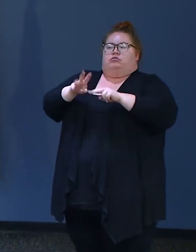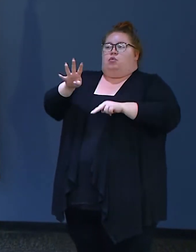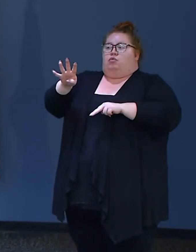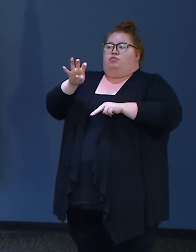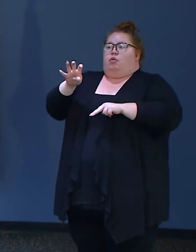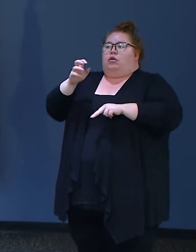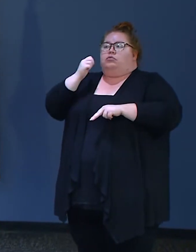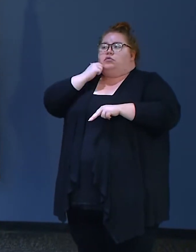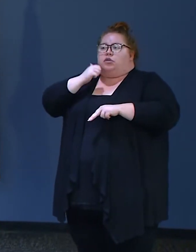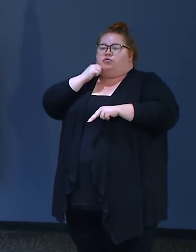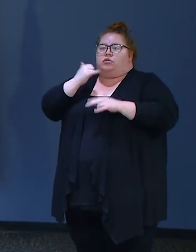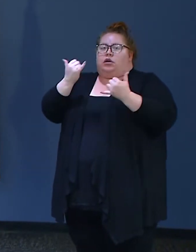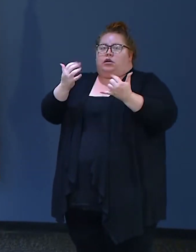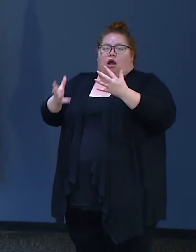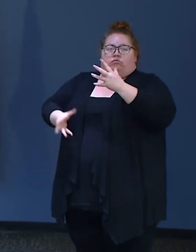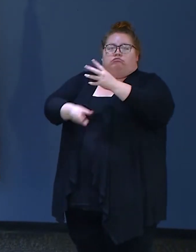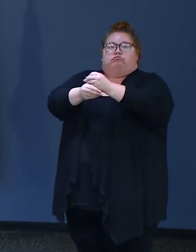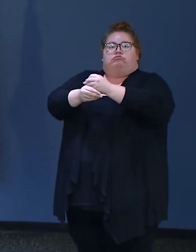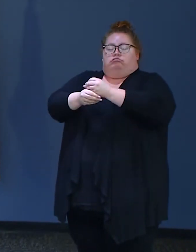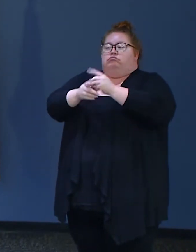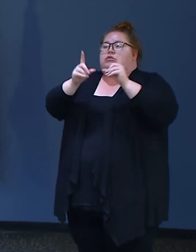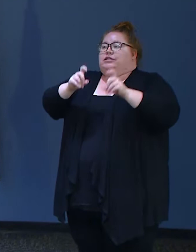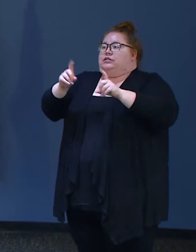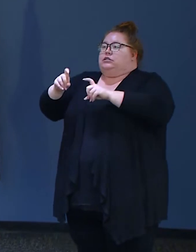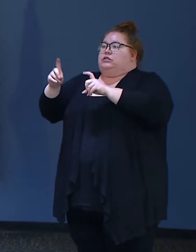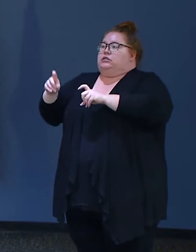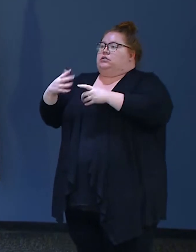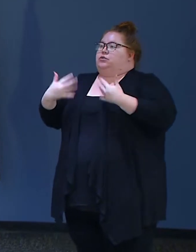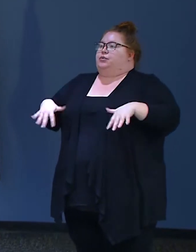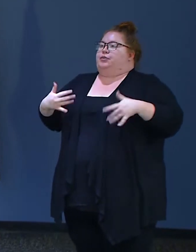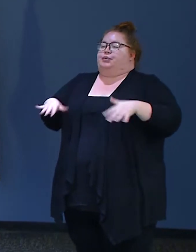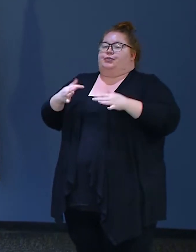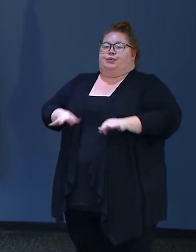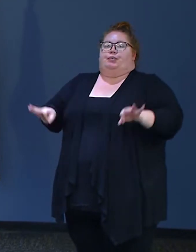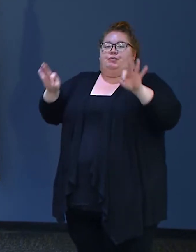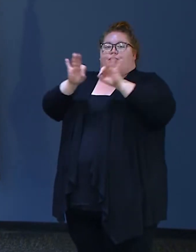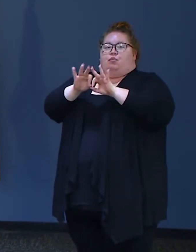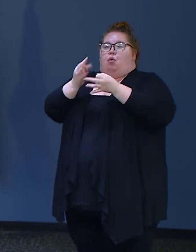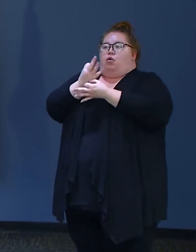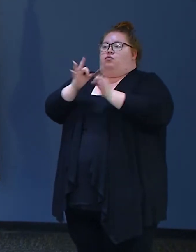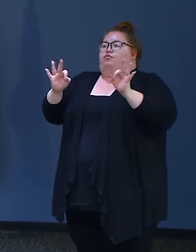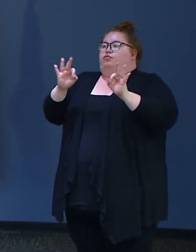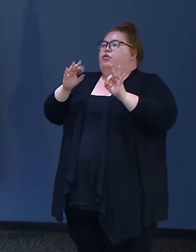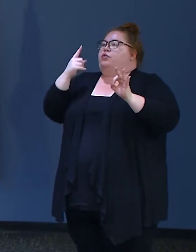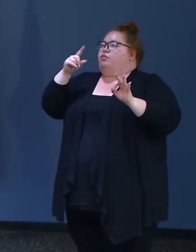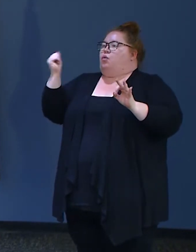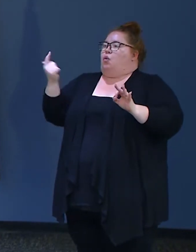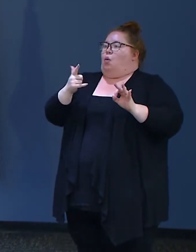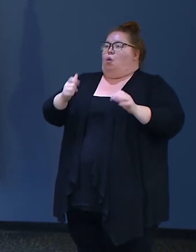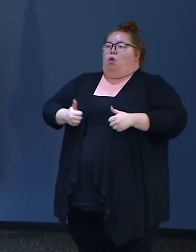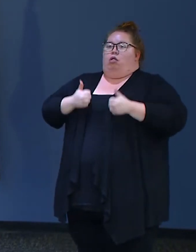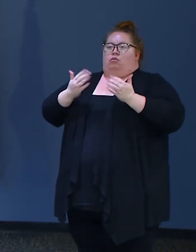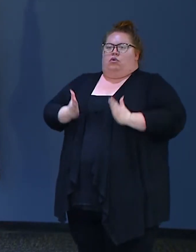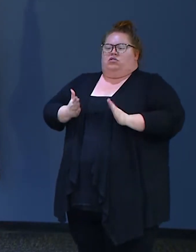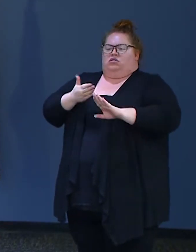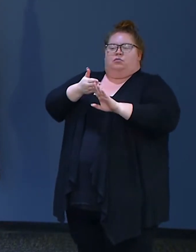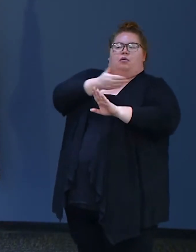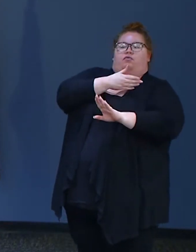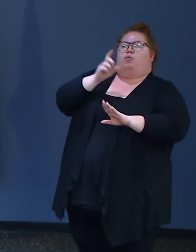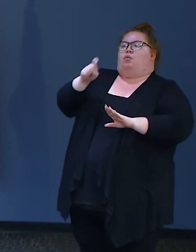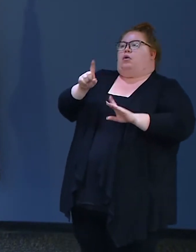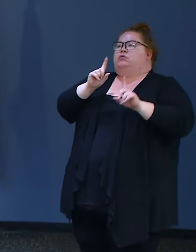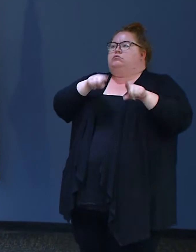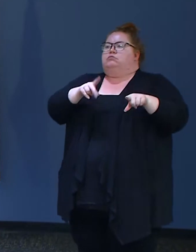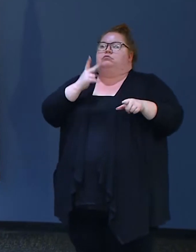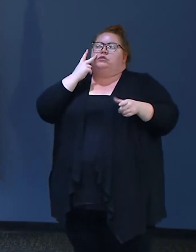or nearly 400. And it's important, again, these are free to our residents. Previously, you had to see a physician or go to an urgent care where